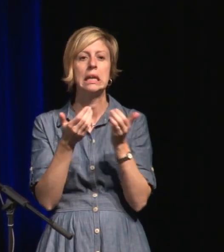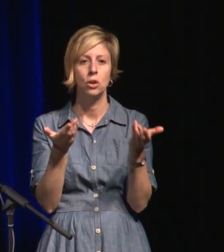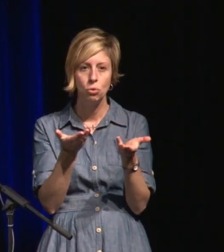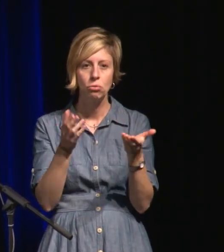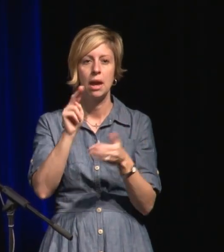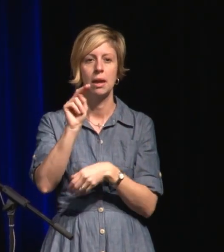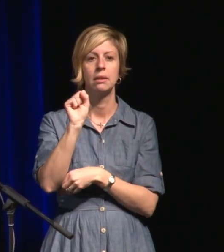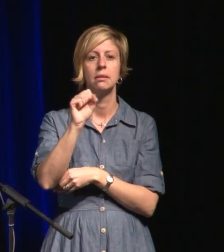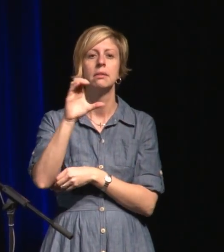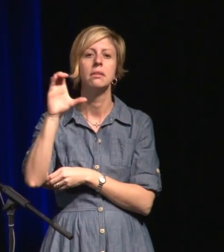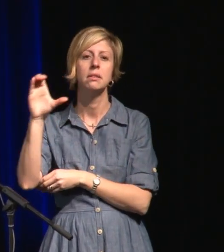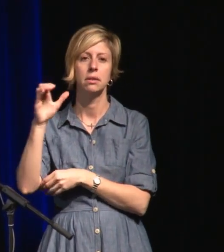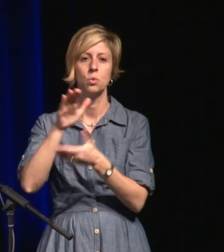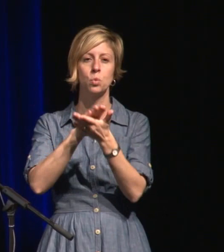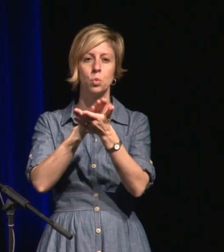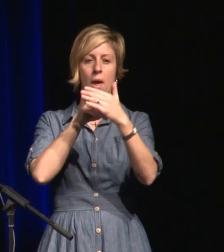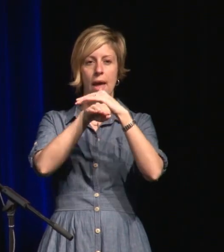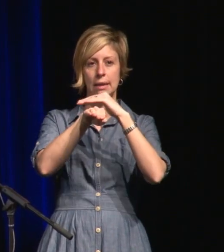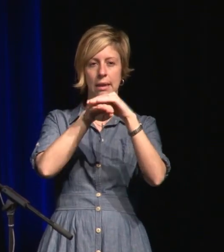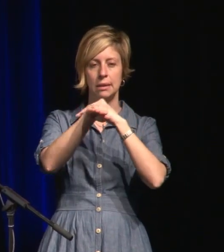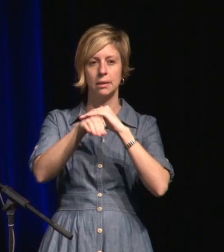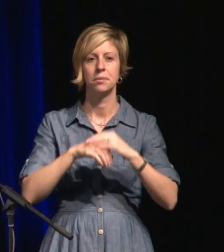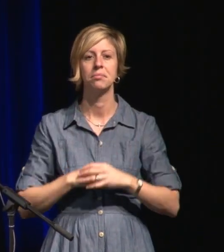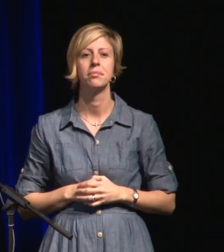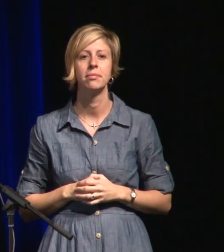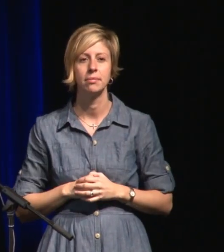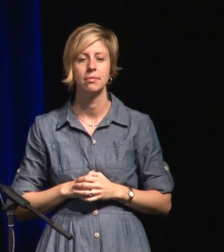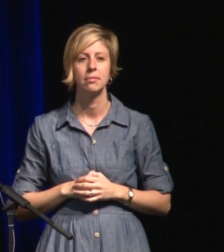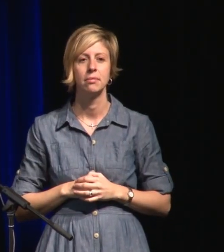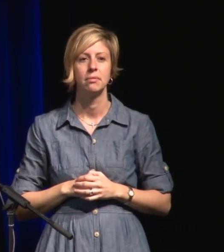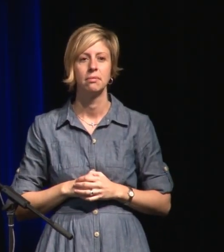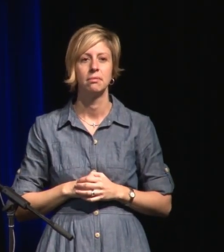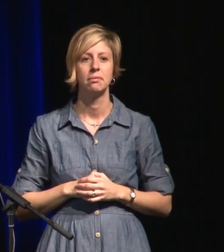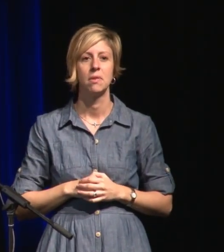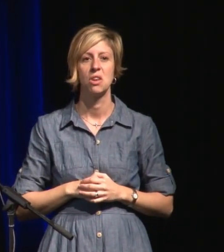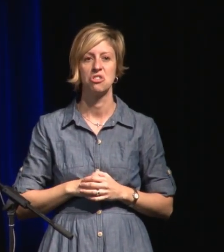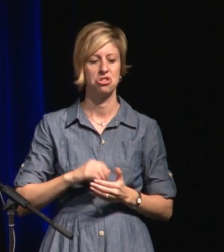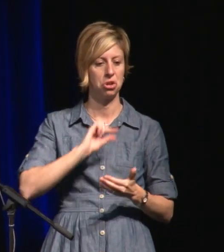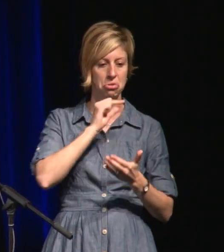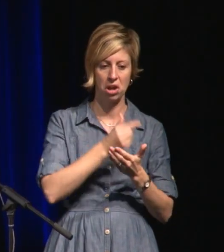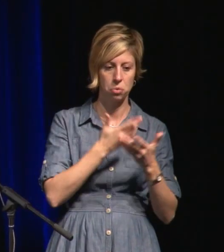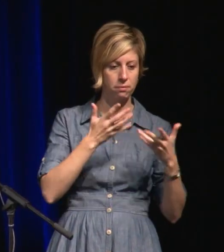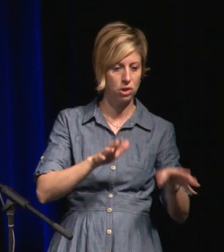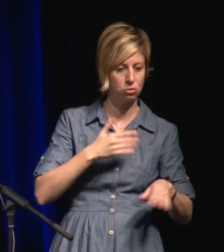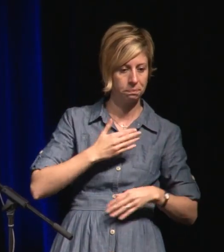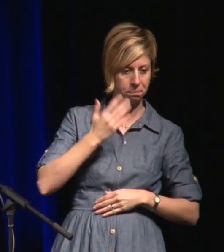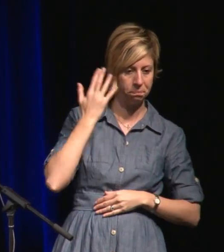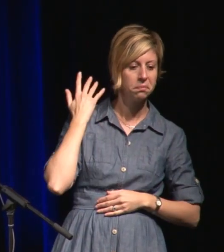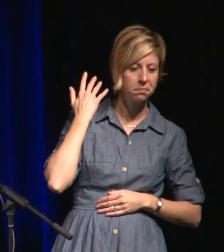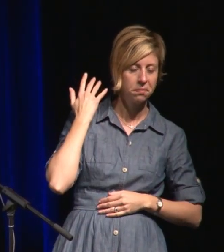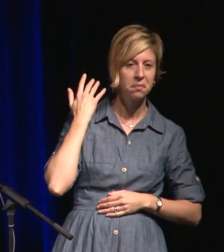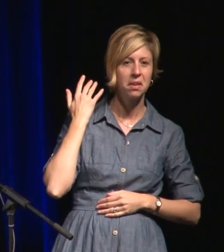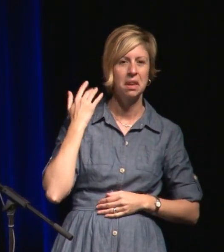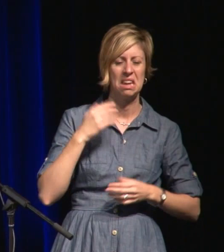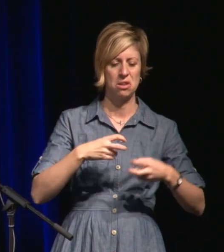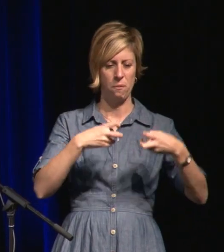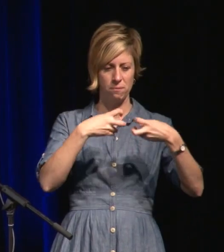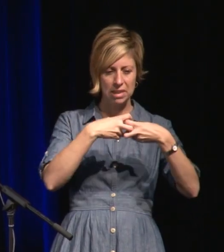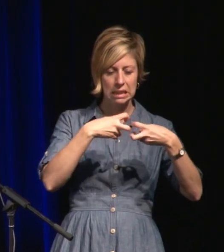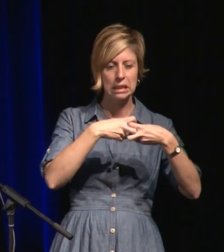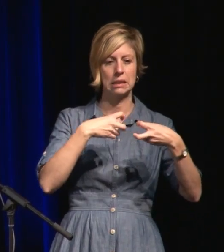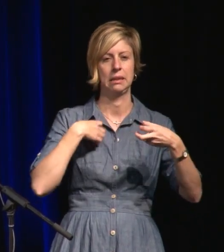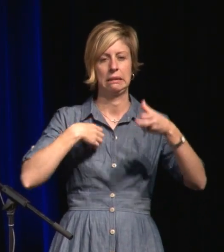Access. She had been out of school for a few years. Physics, chemistry, and math all seemed